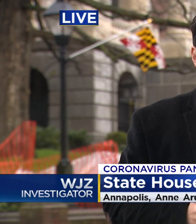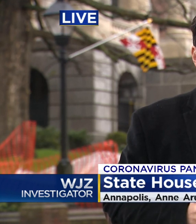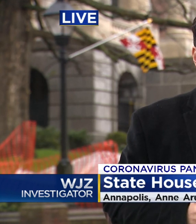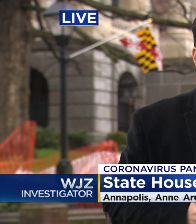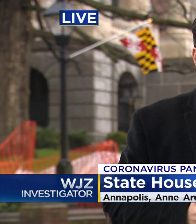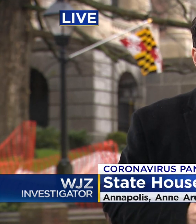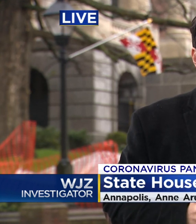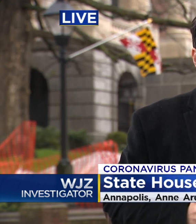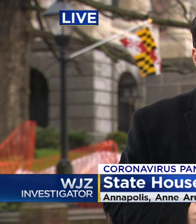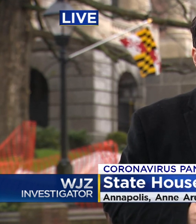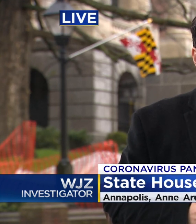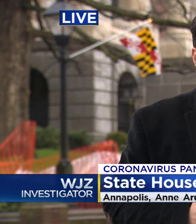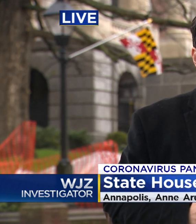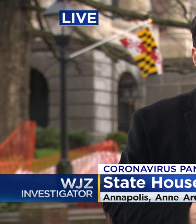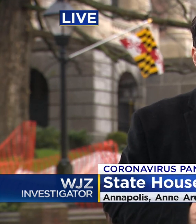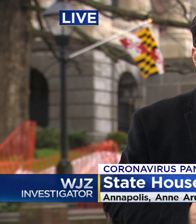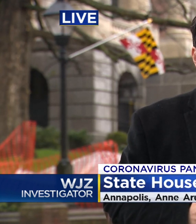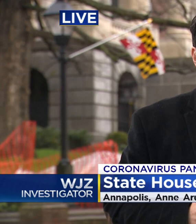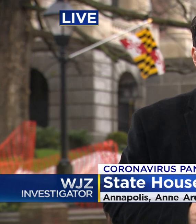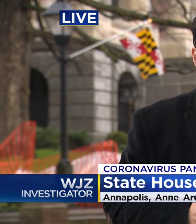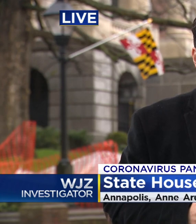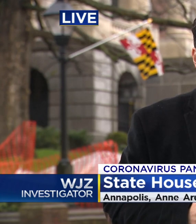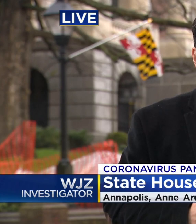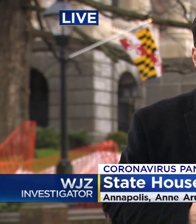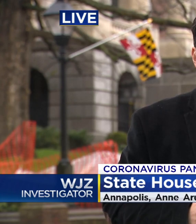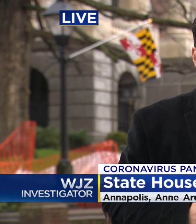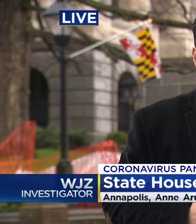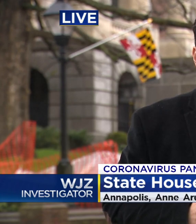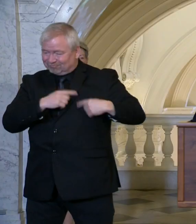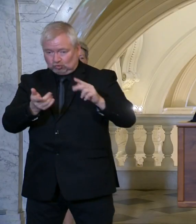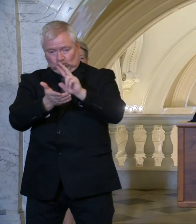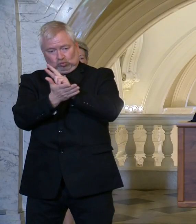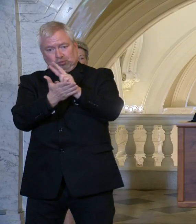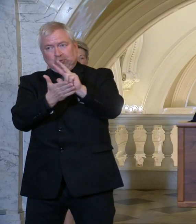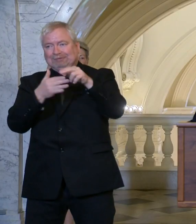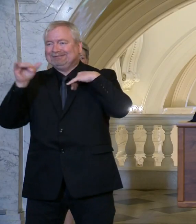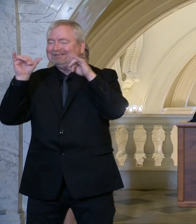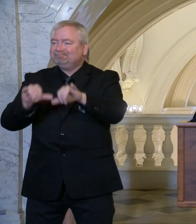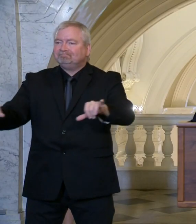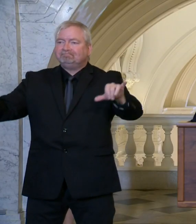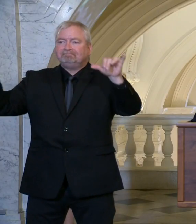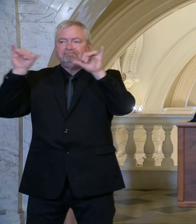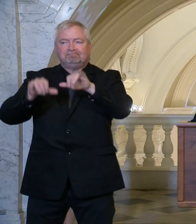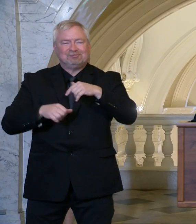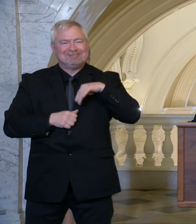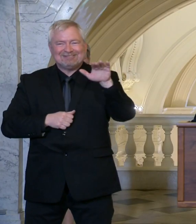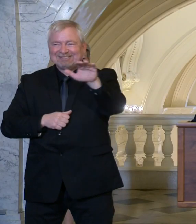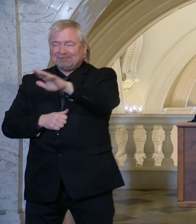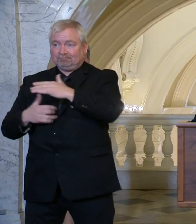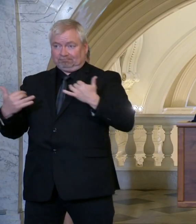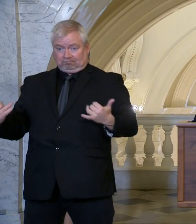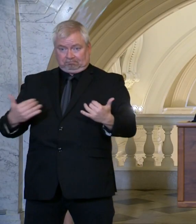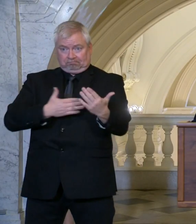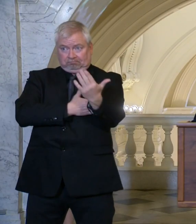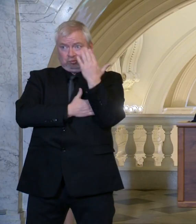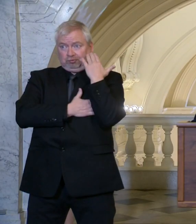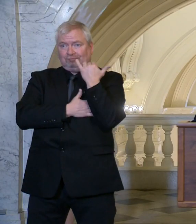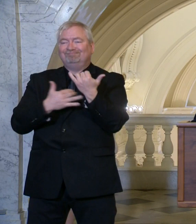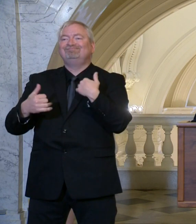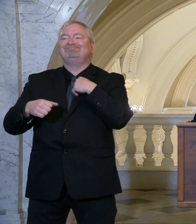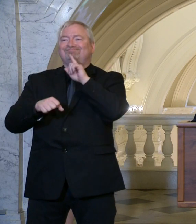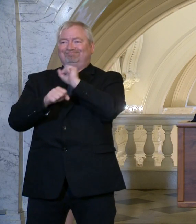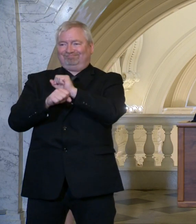Here he is talking about the cases we have in our state right now. As of this morning, Maryland now has